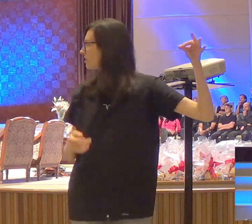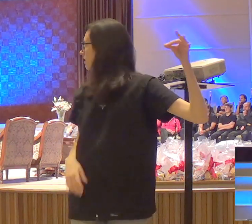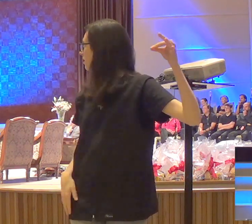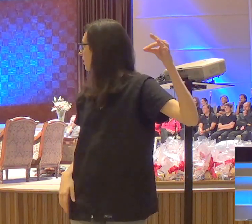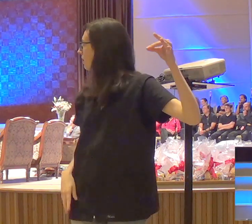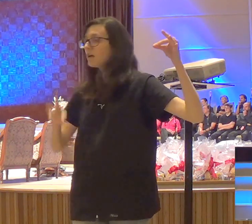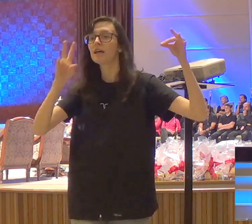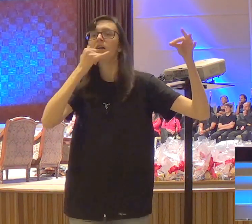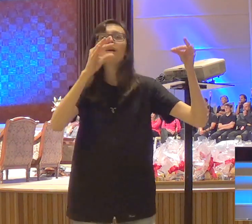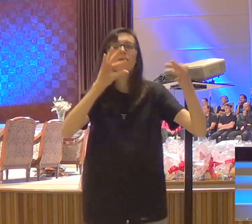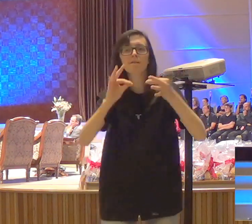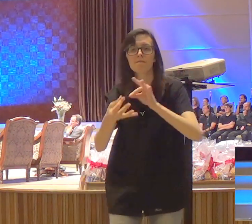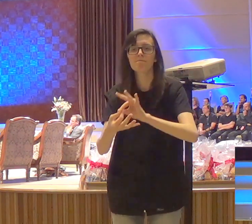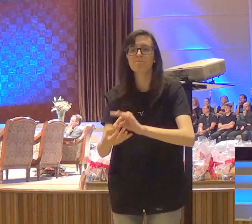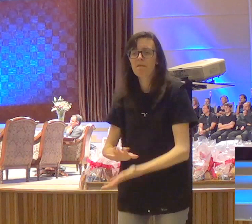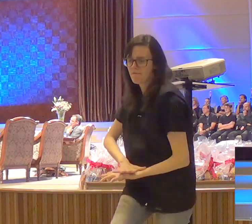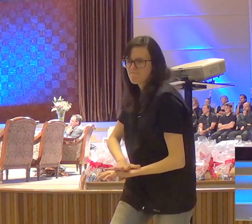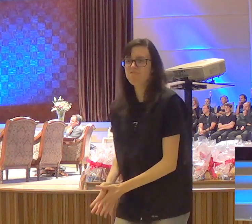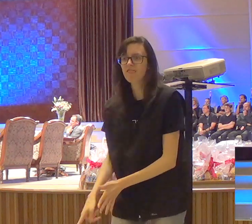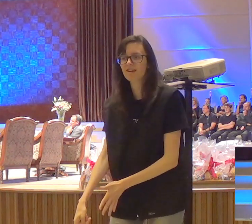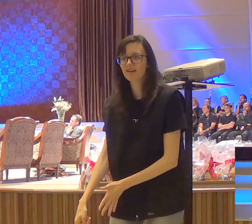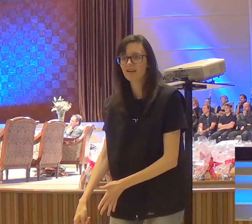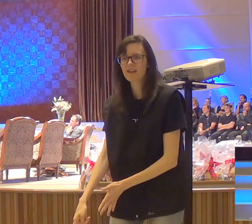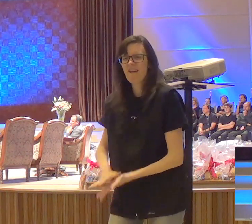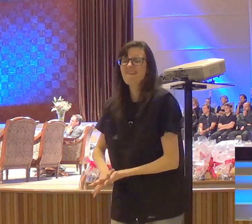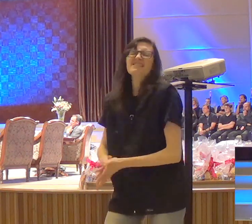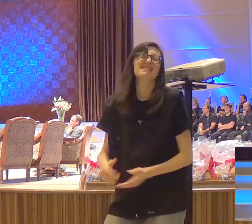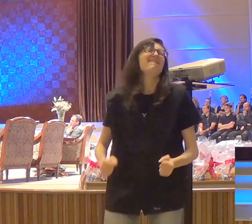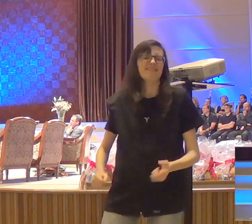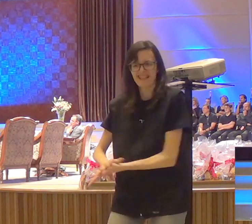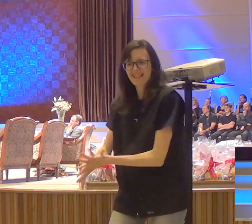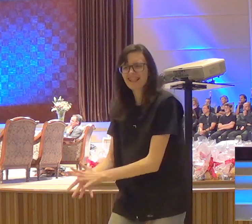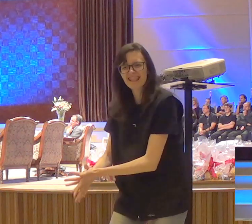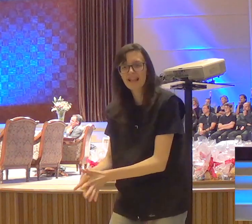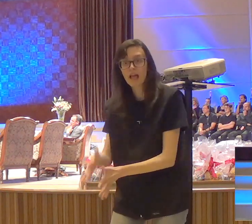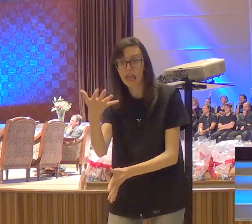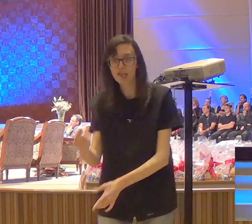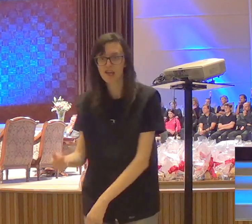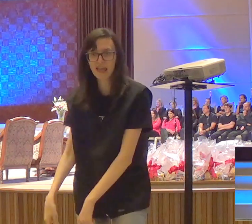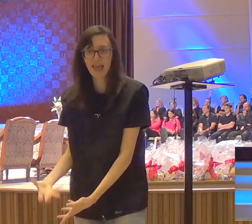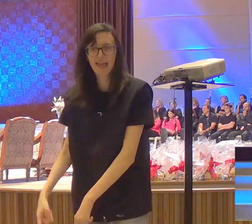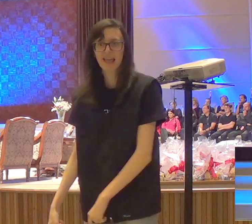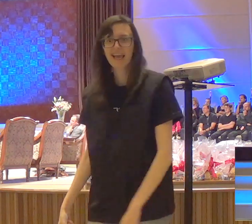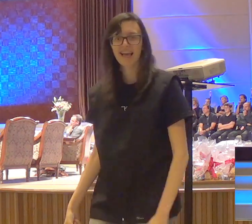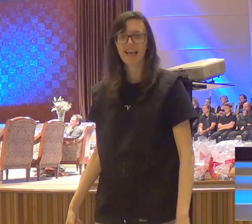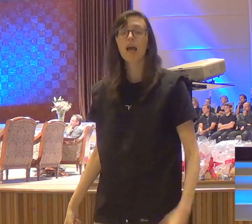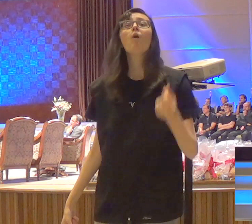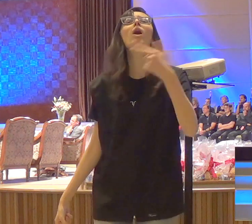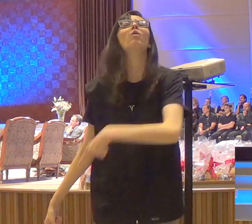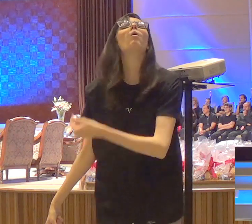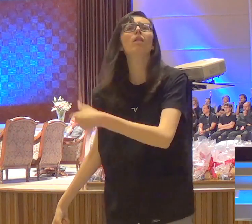and I stomp on it. E que tal se a gente pisar em cima da nota? Bem pisado. You still want it? Ainda você quer? What's it worth? Qual o